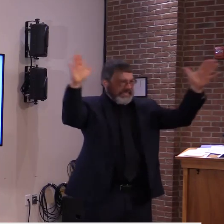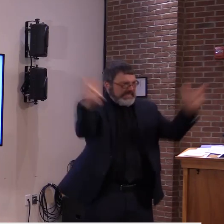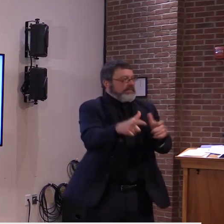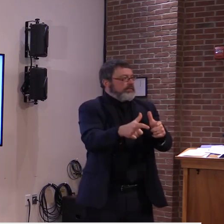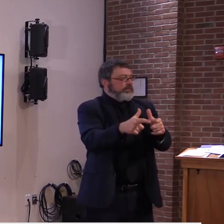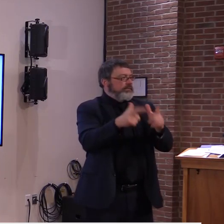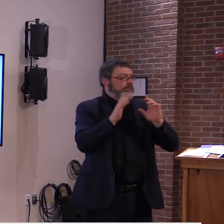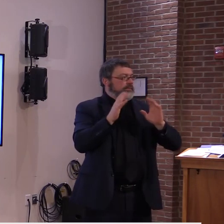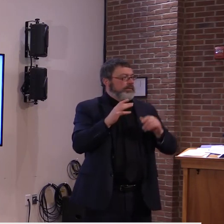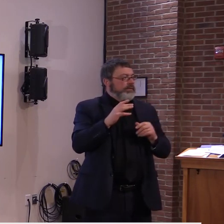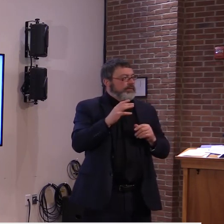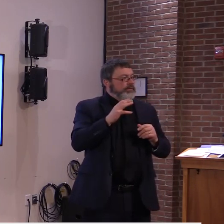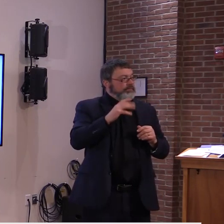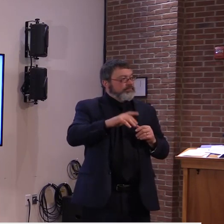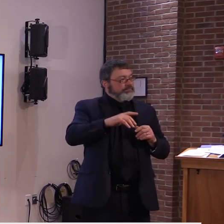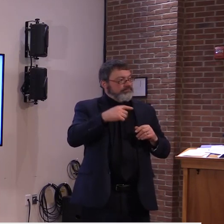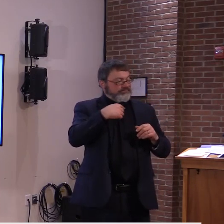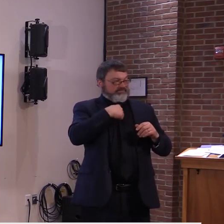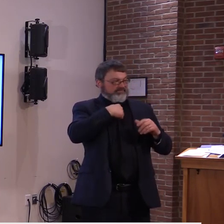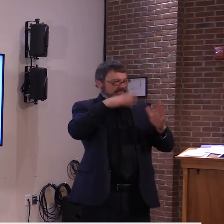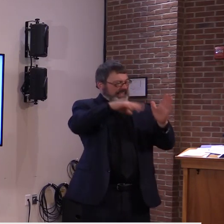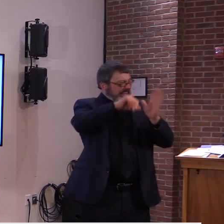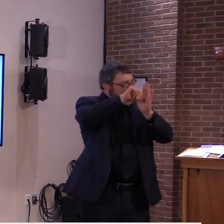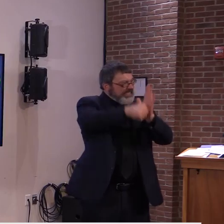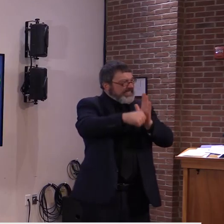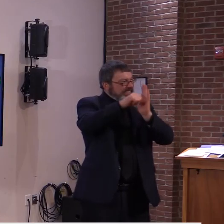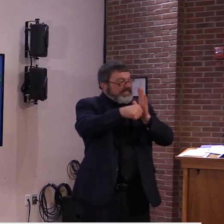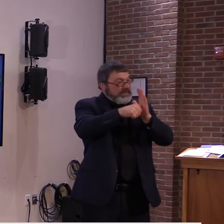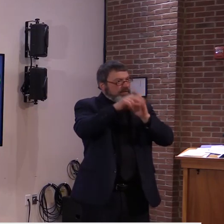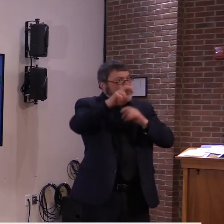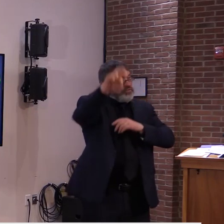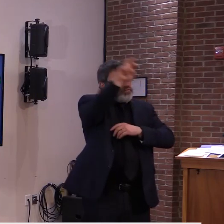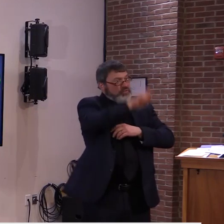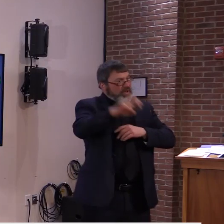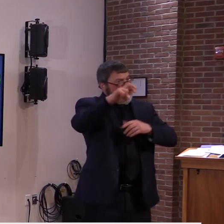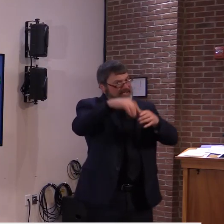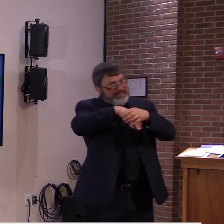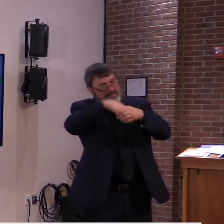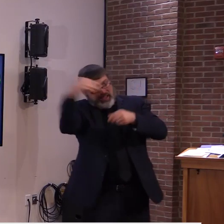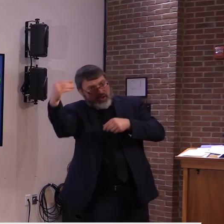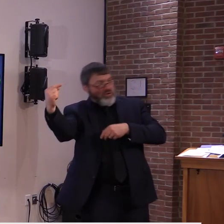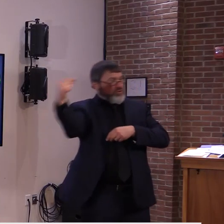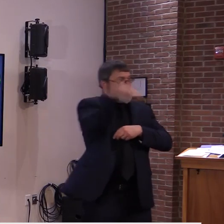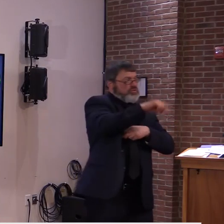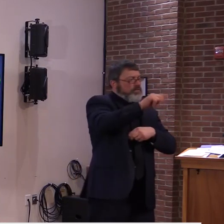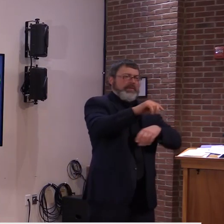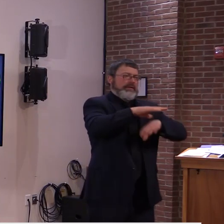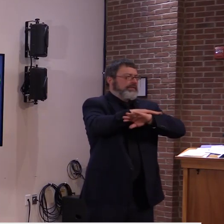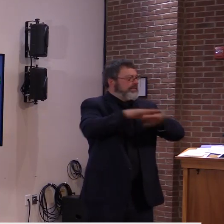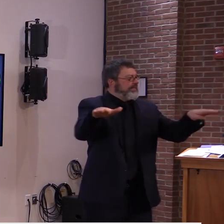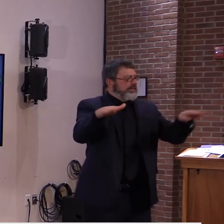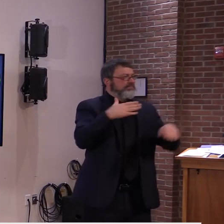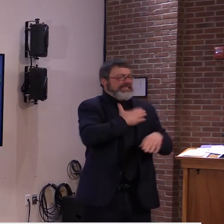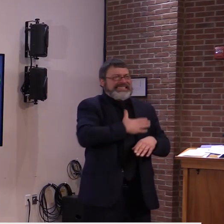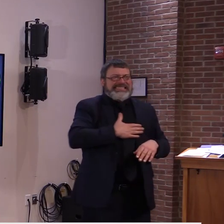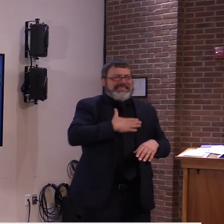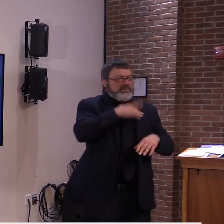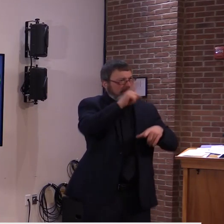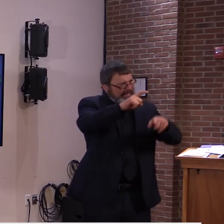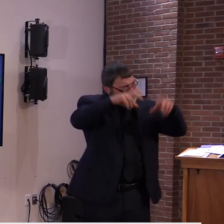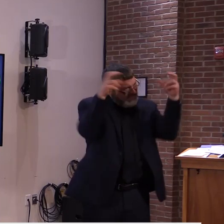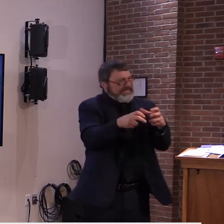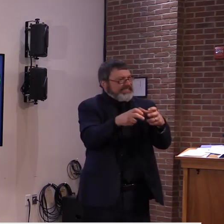travel, on making sure that if there was travel, that a quarantine period follows that, and of